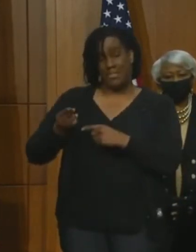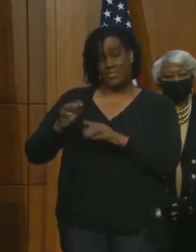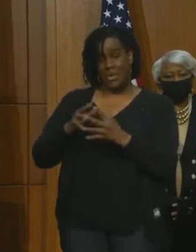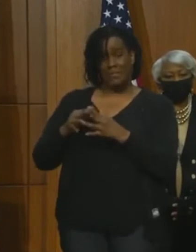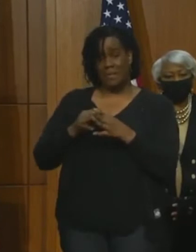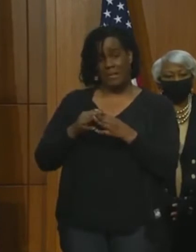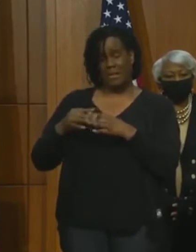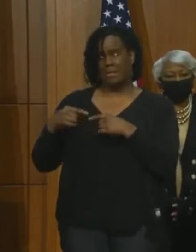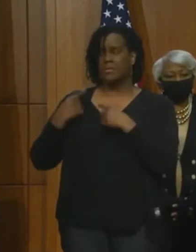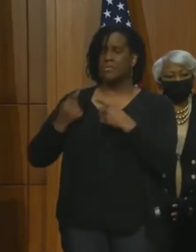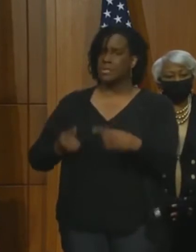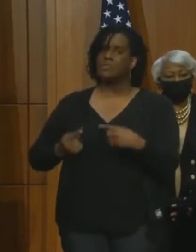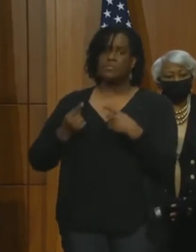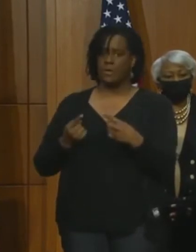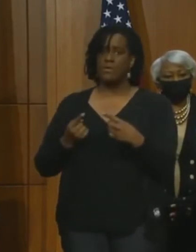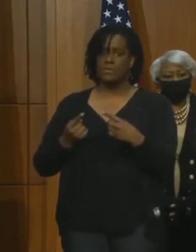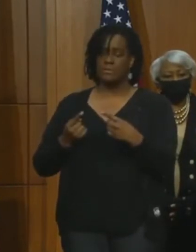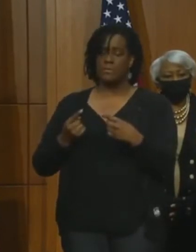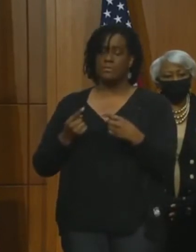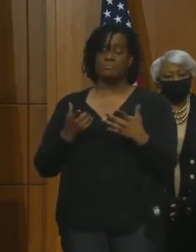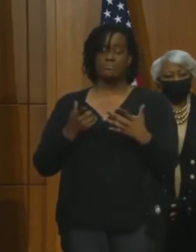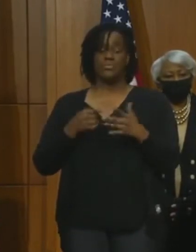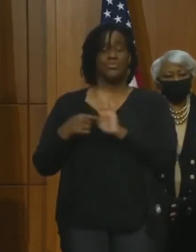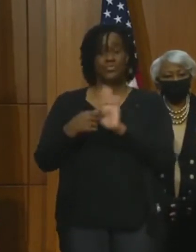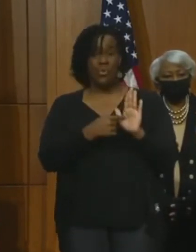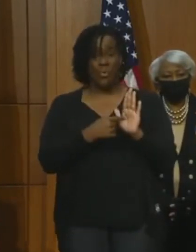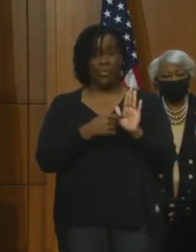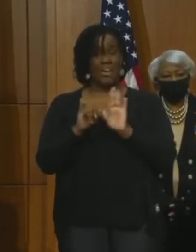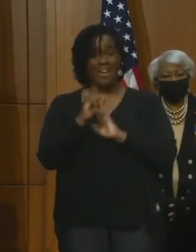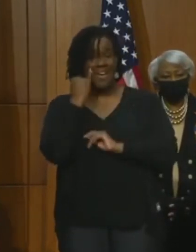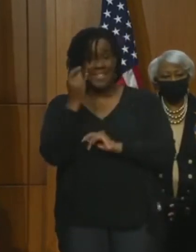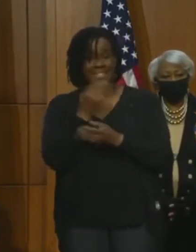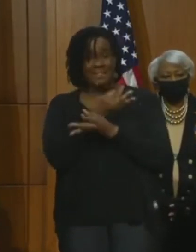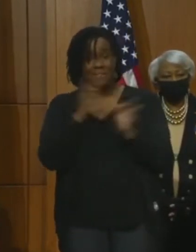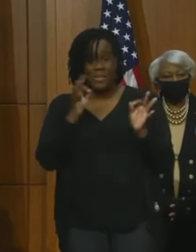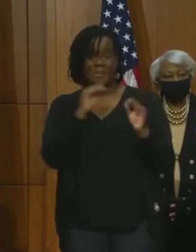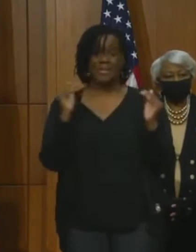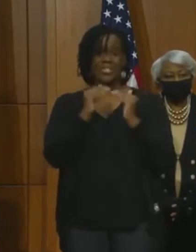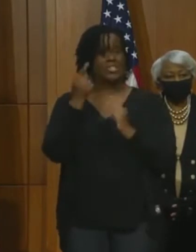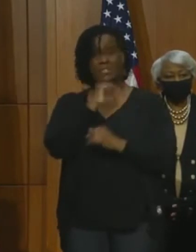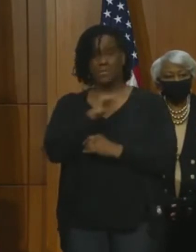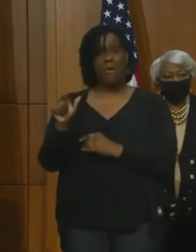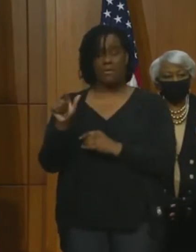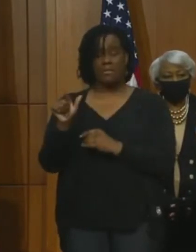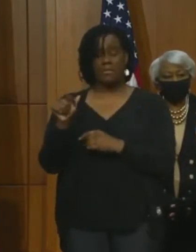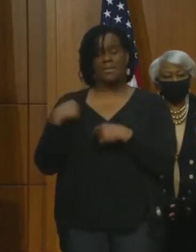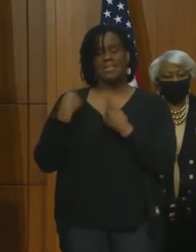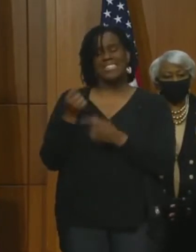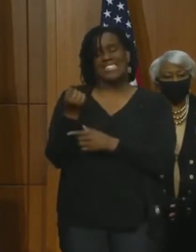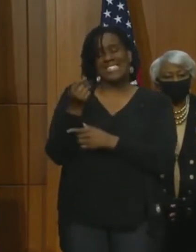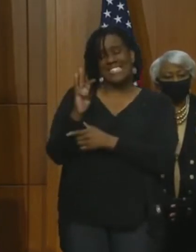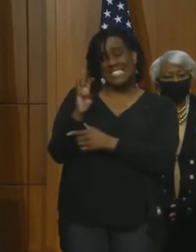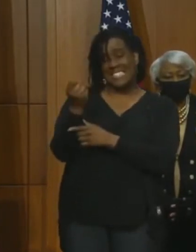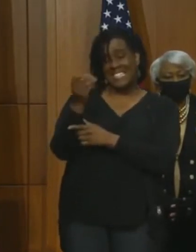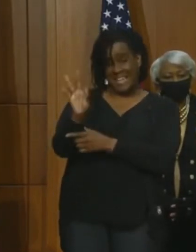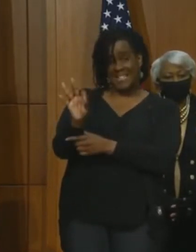to live up to our own ideals of freedom and justice for all. Since